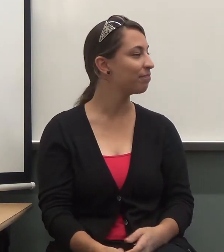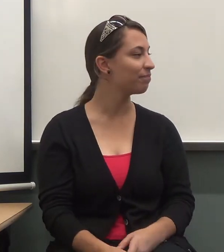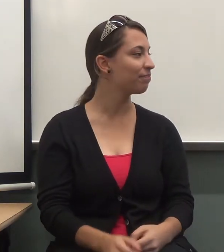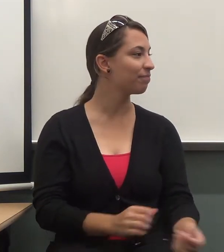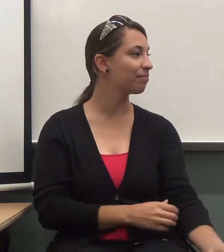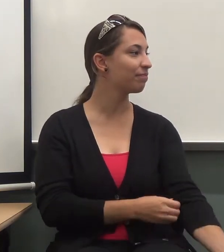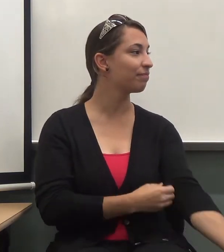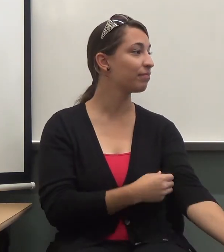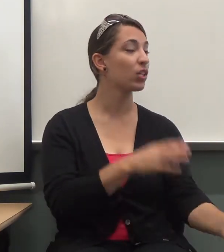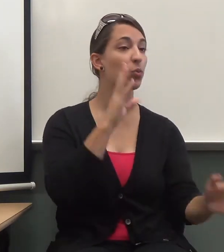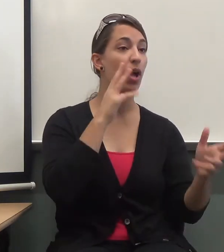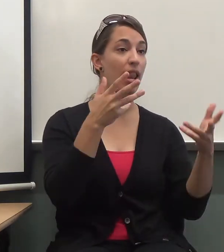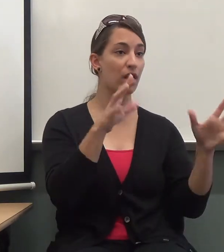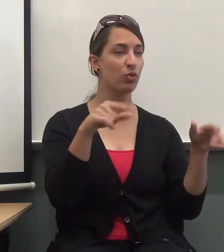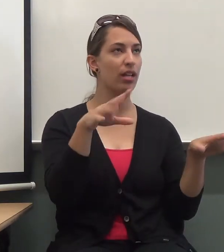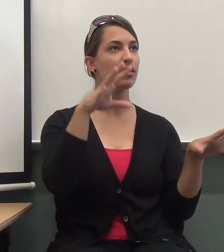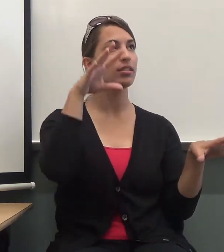I'm gonna let you guys take this in for just 1 second